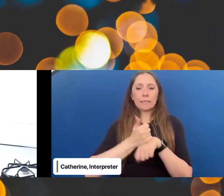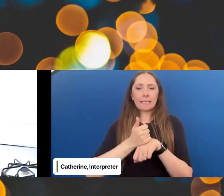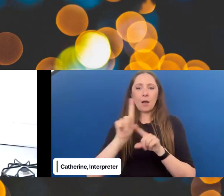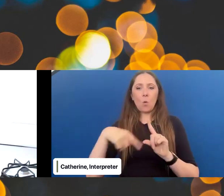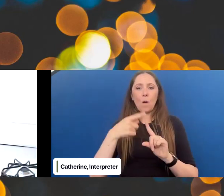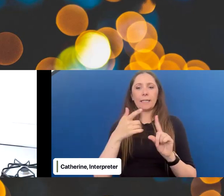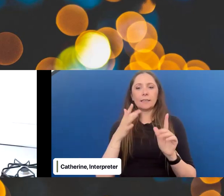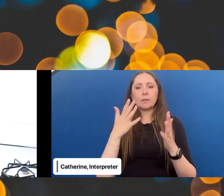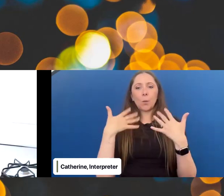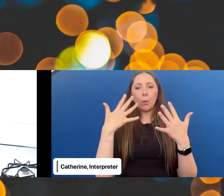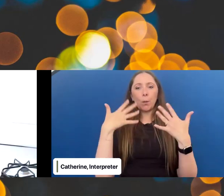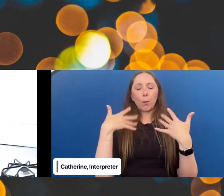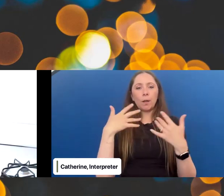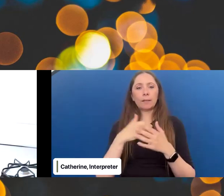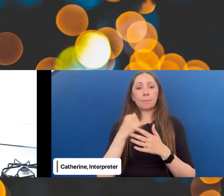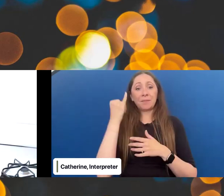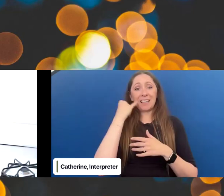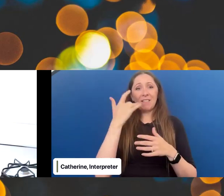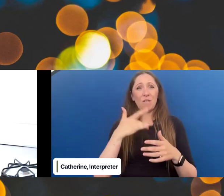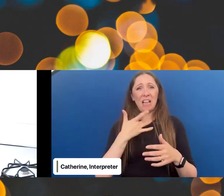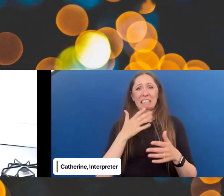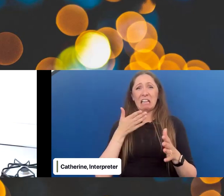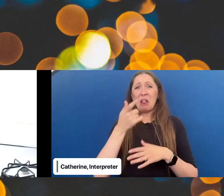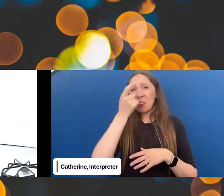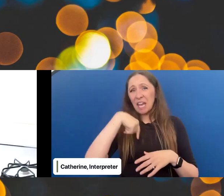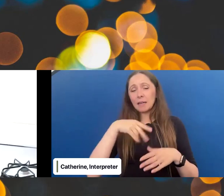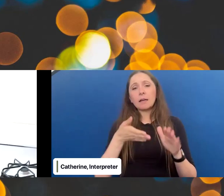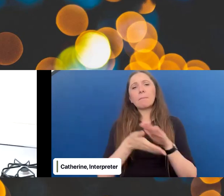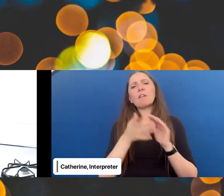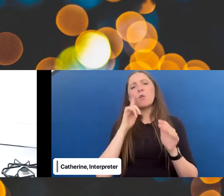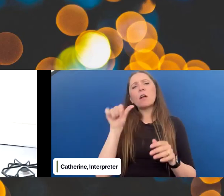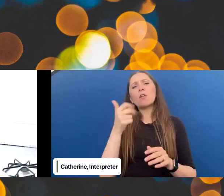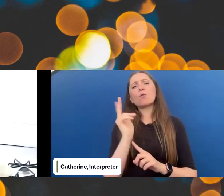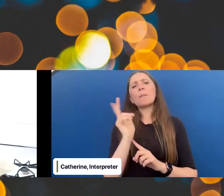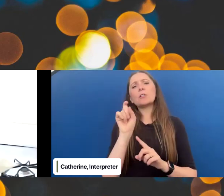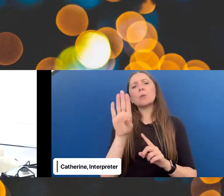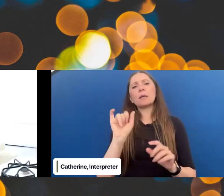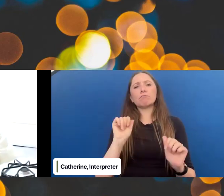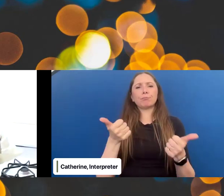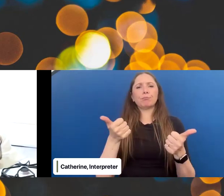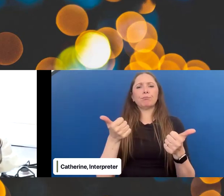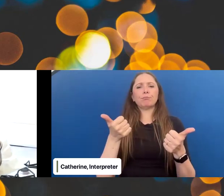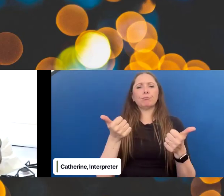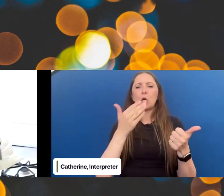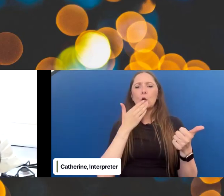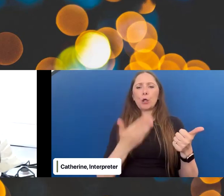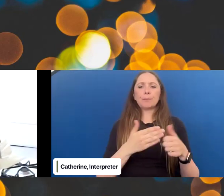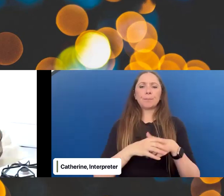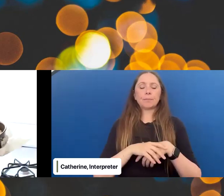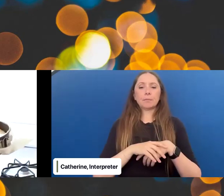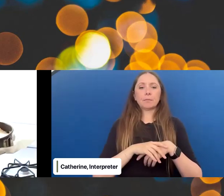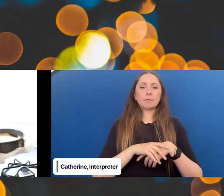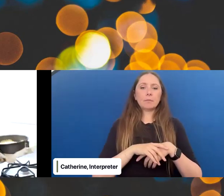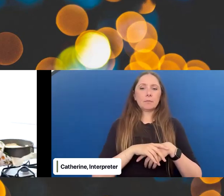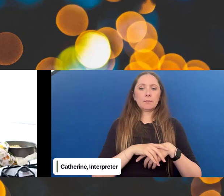cools. But if you're really worried about it being super runny, just bake it for another 3 minutes. You should be golden, okay? Once that's done, take it out of the